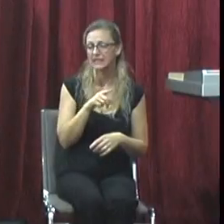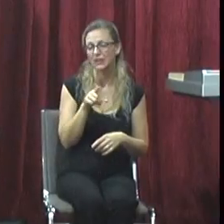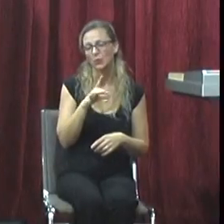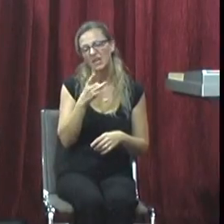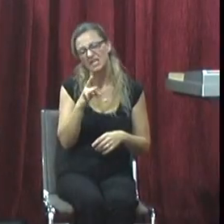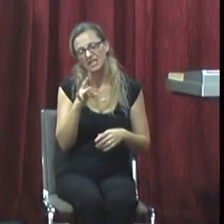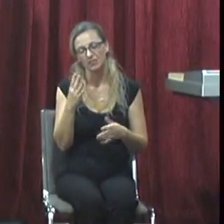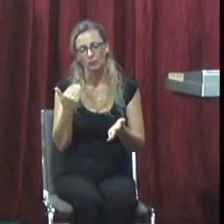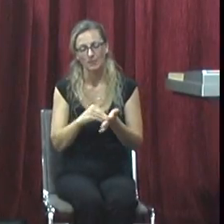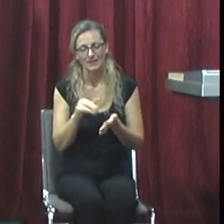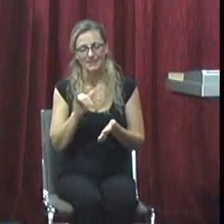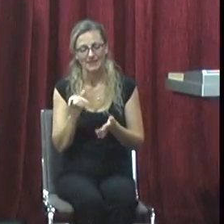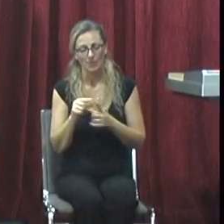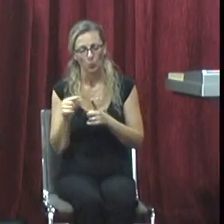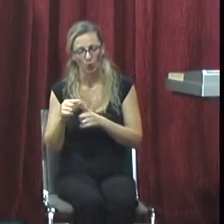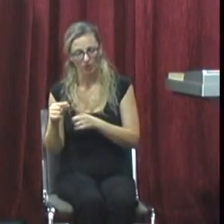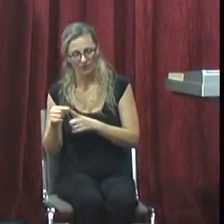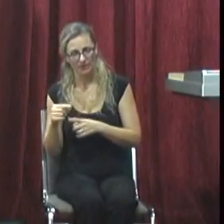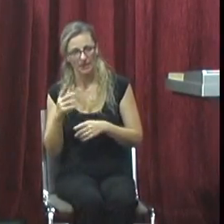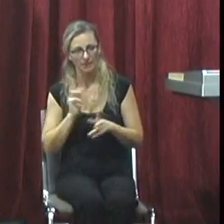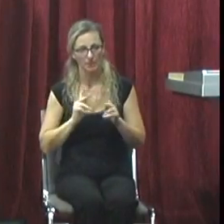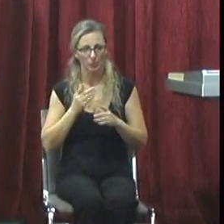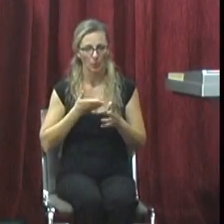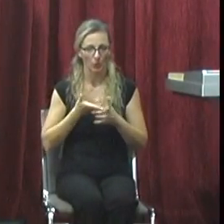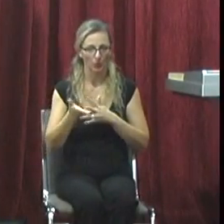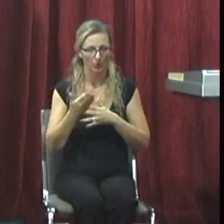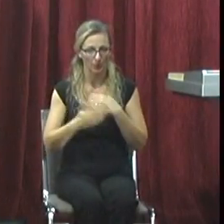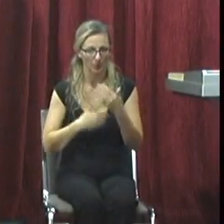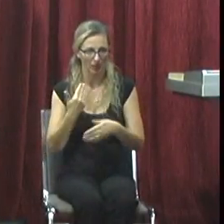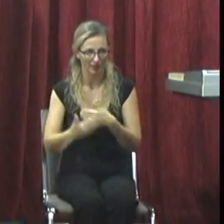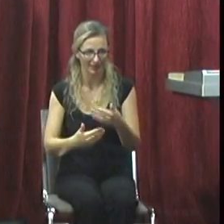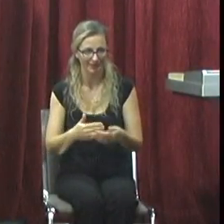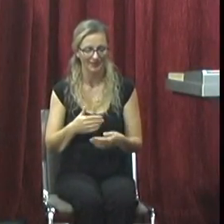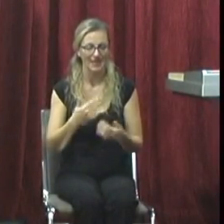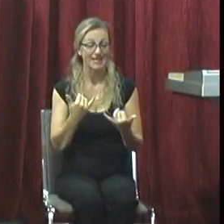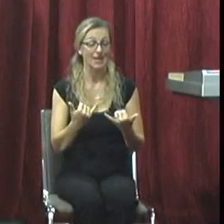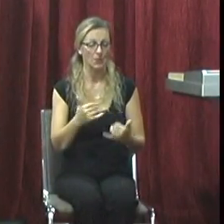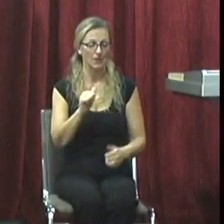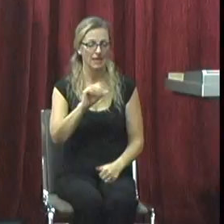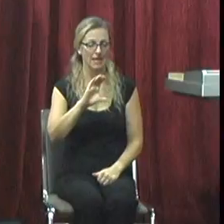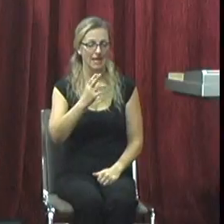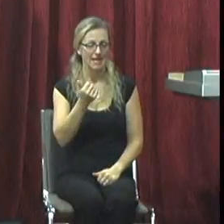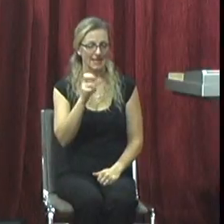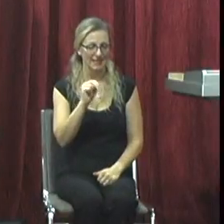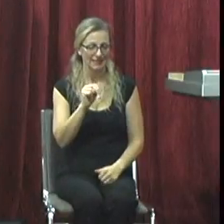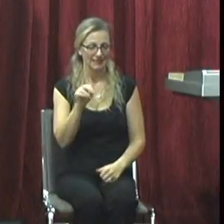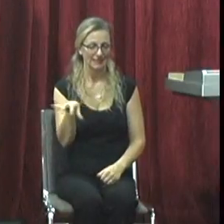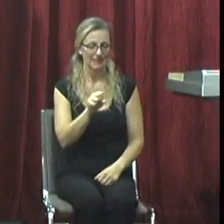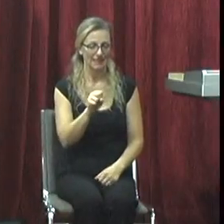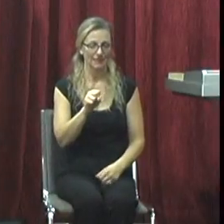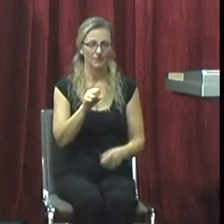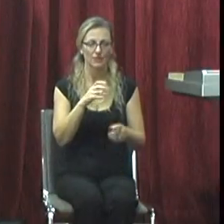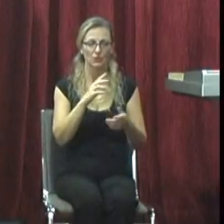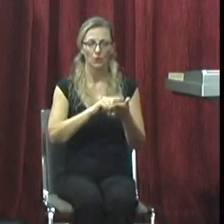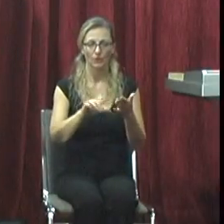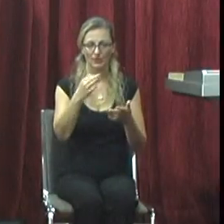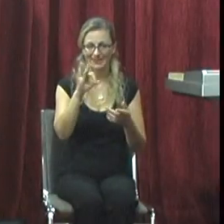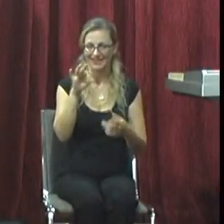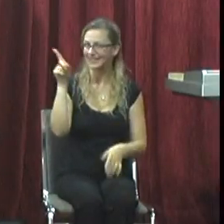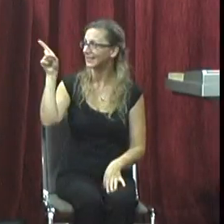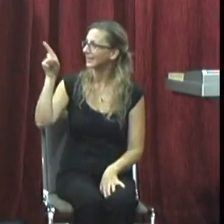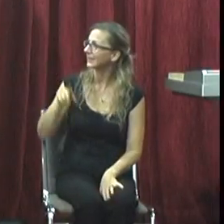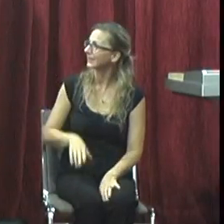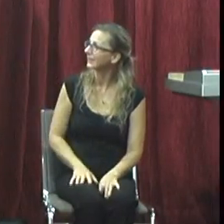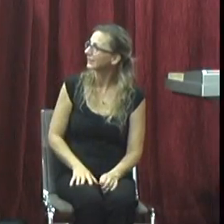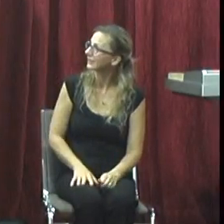words as the people go through this process. And Achan is taken. In verse 19, Joshua says to Achan,